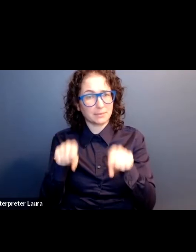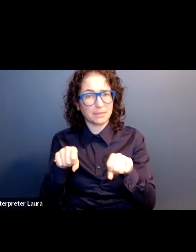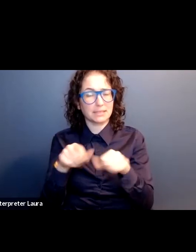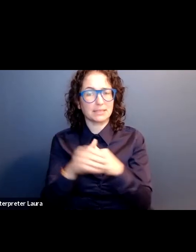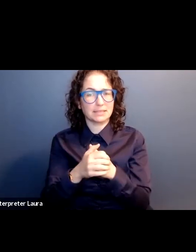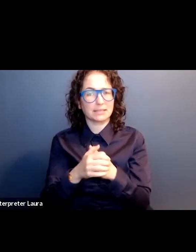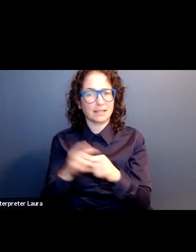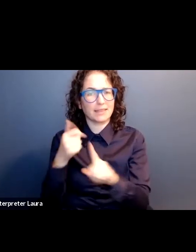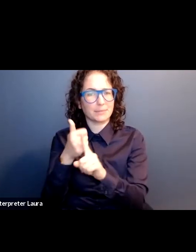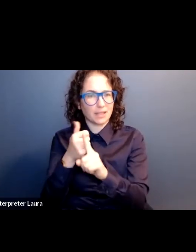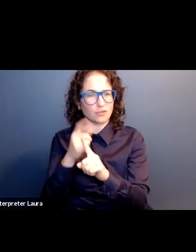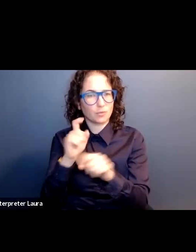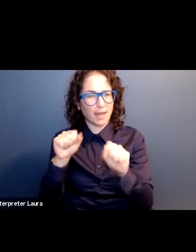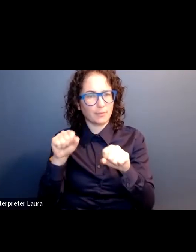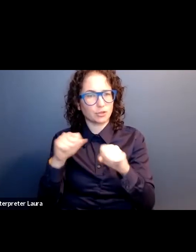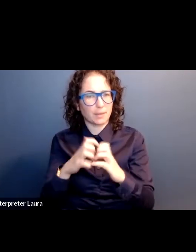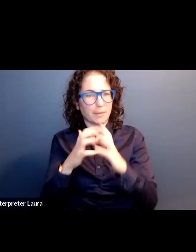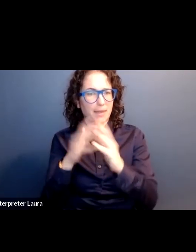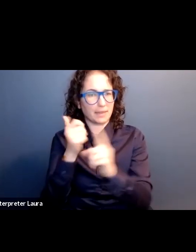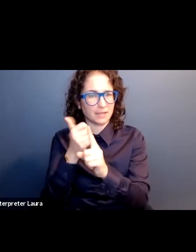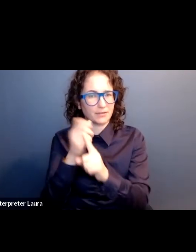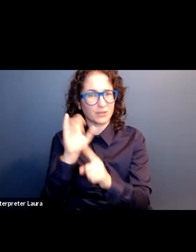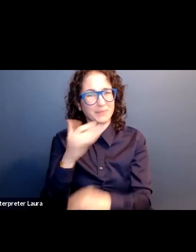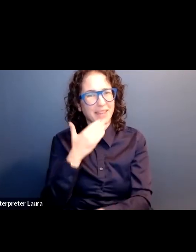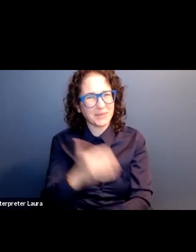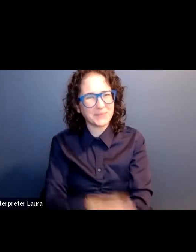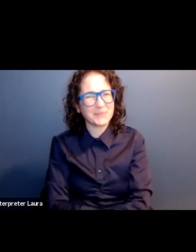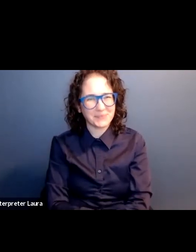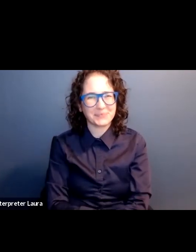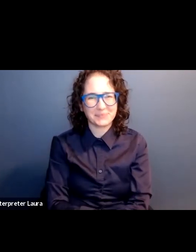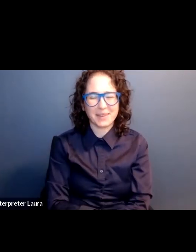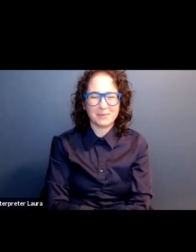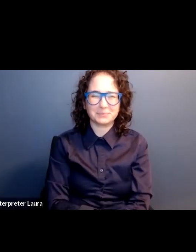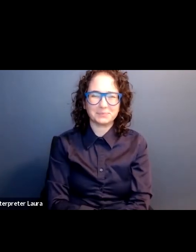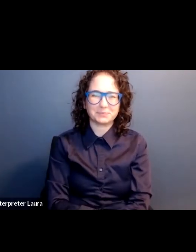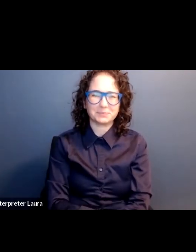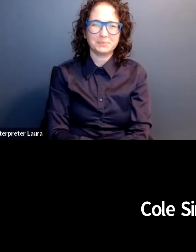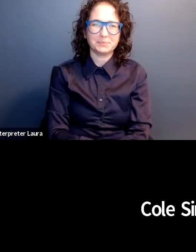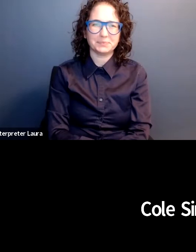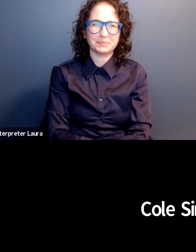the implementer as well. Thank you very much.